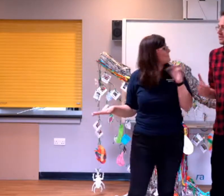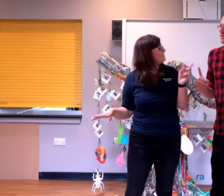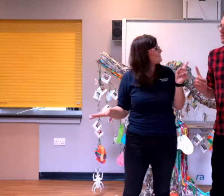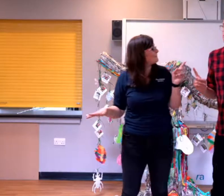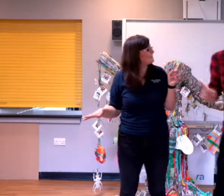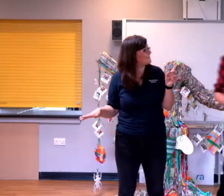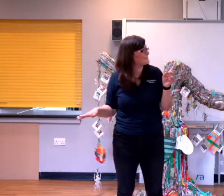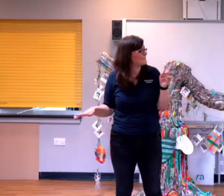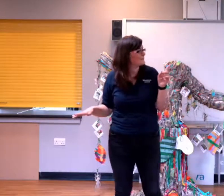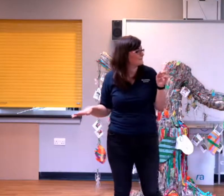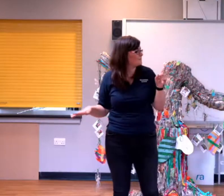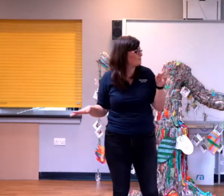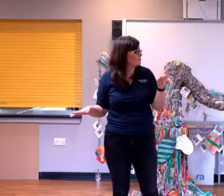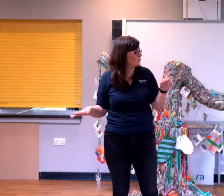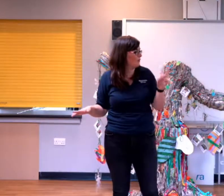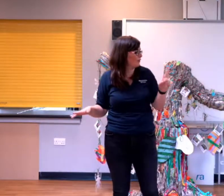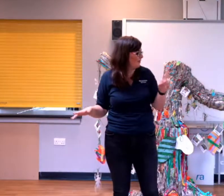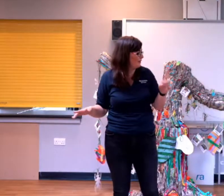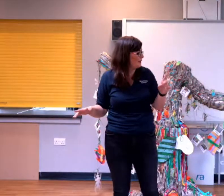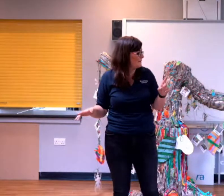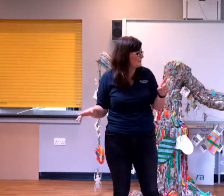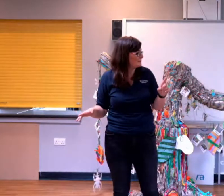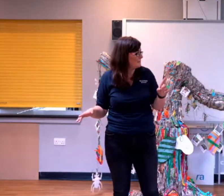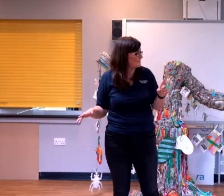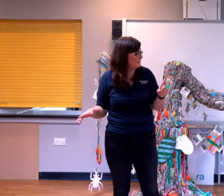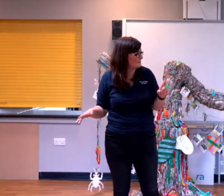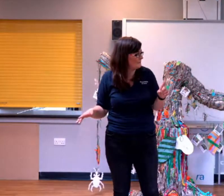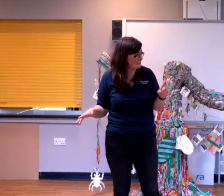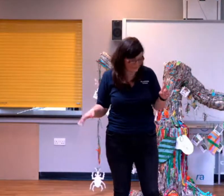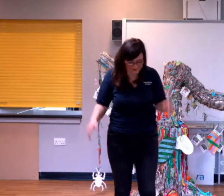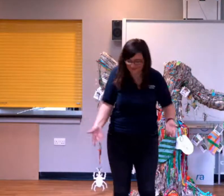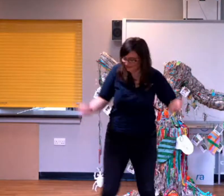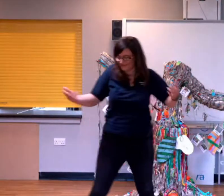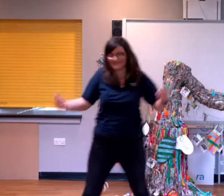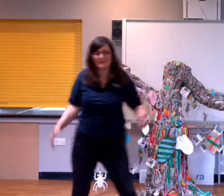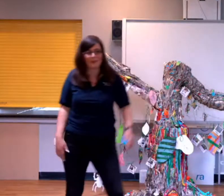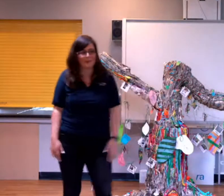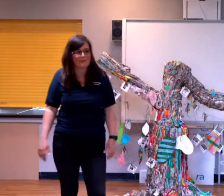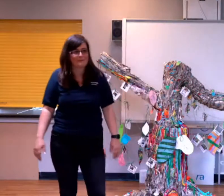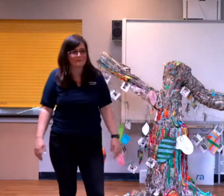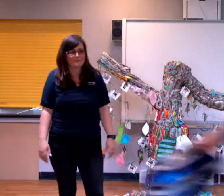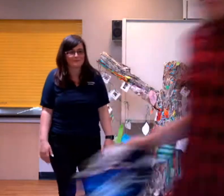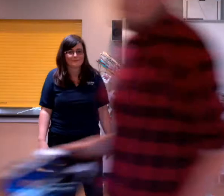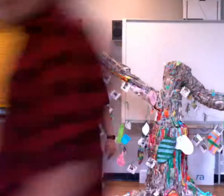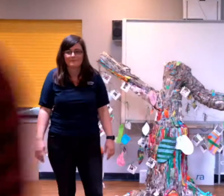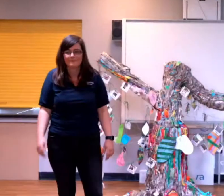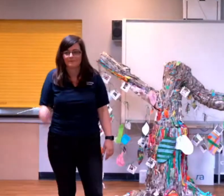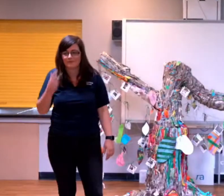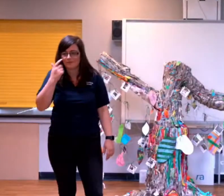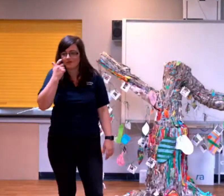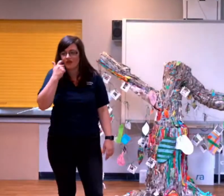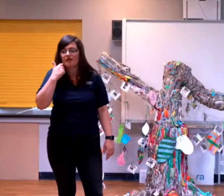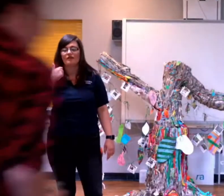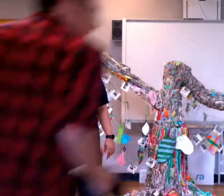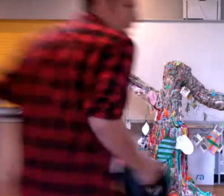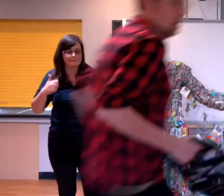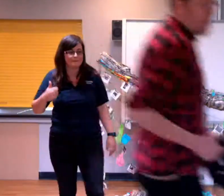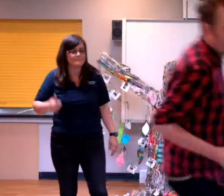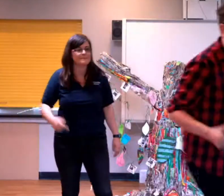I'm not ready. I need something that is gonna make a lot of